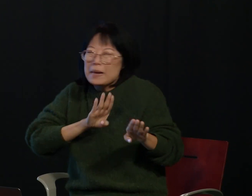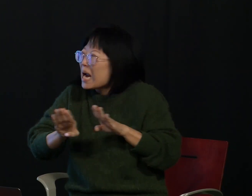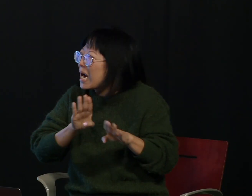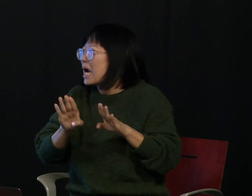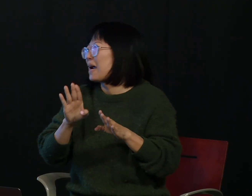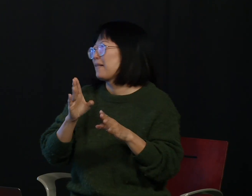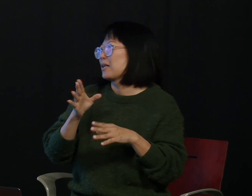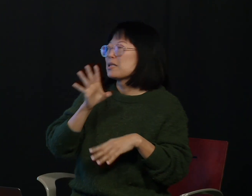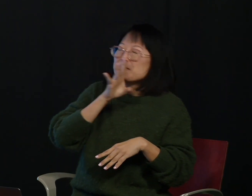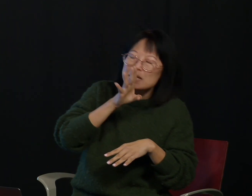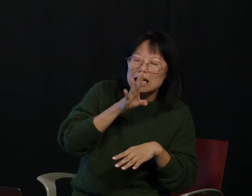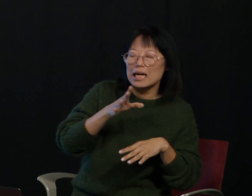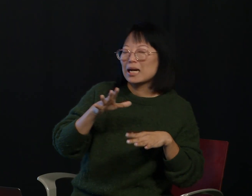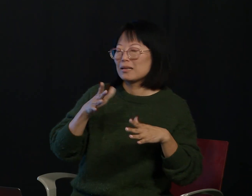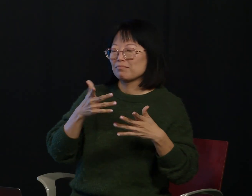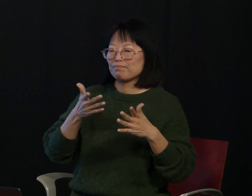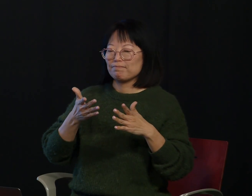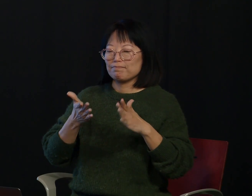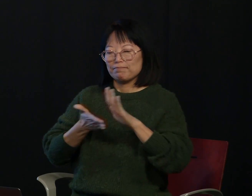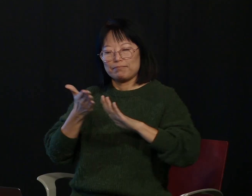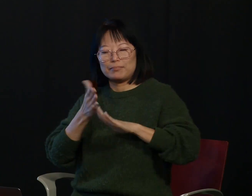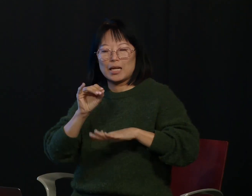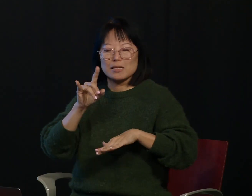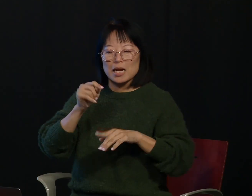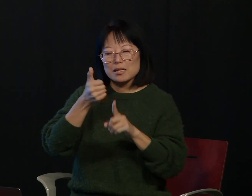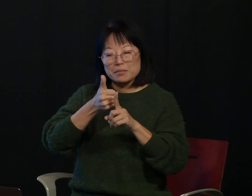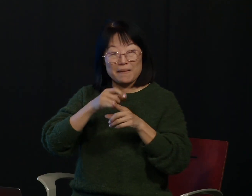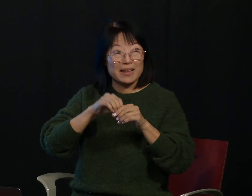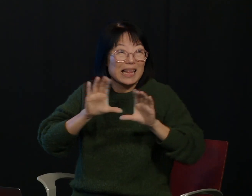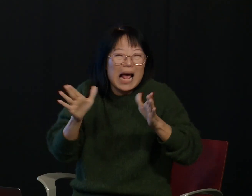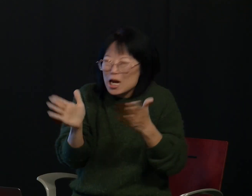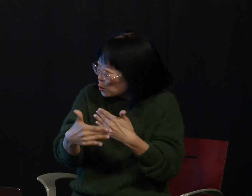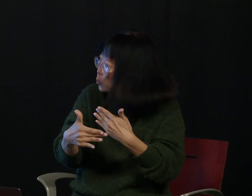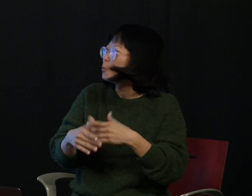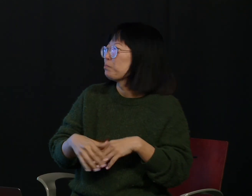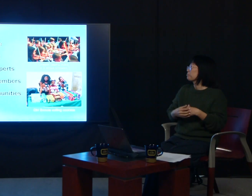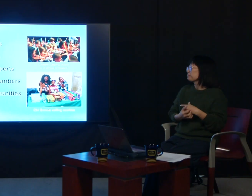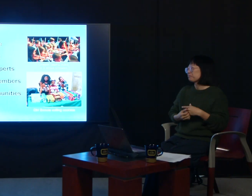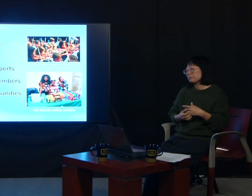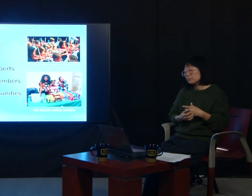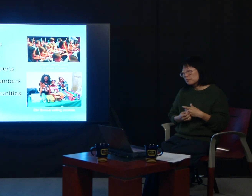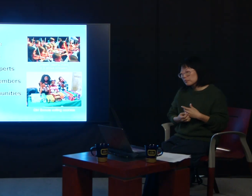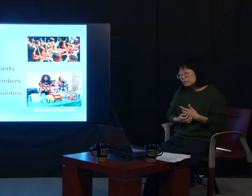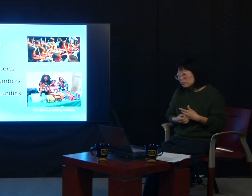about behaviors, speaking, conduct in the classroom, etc.